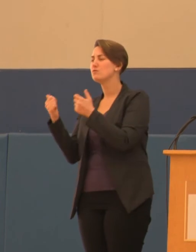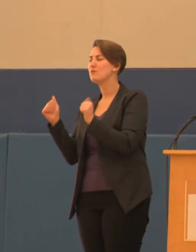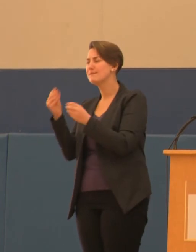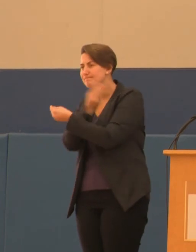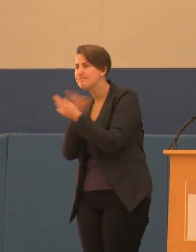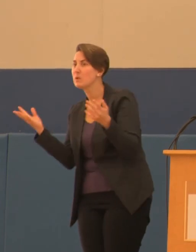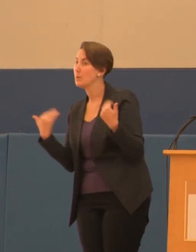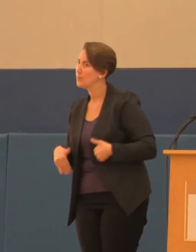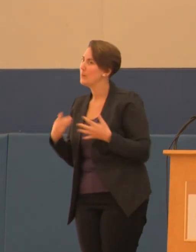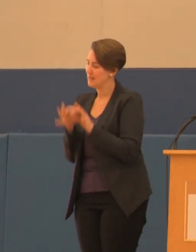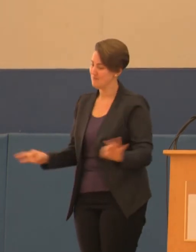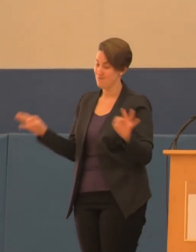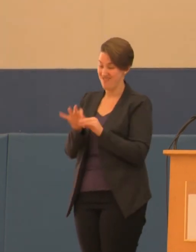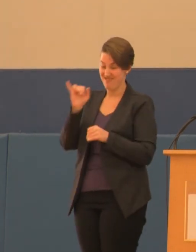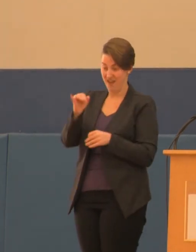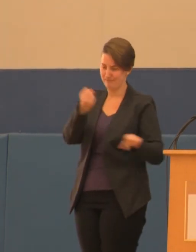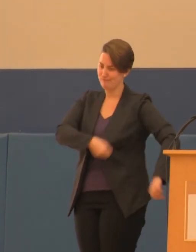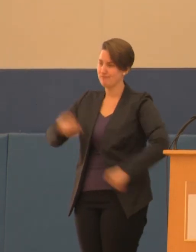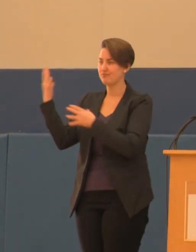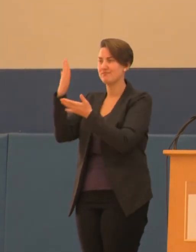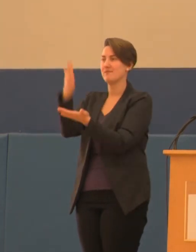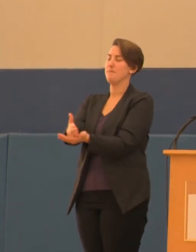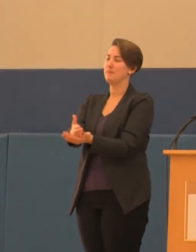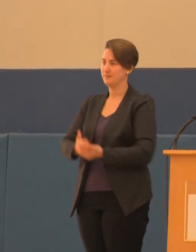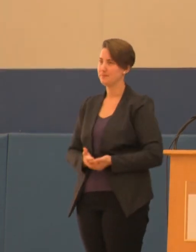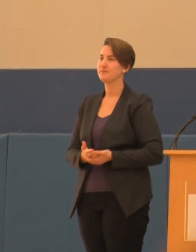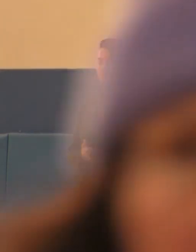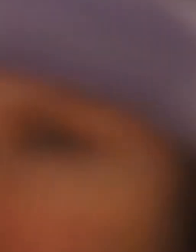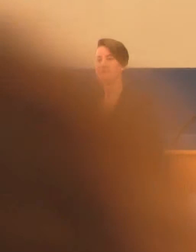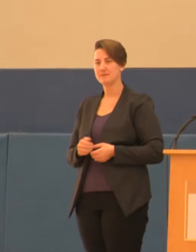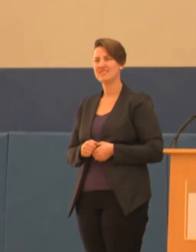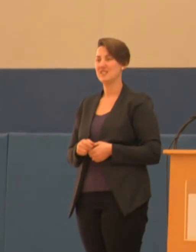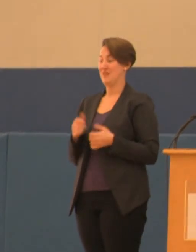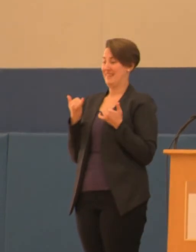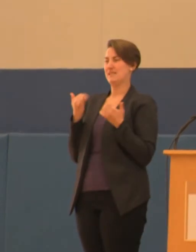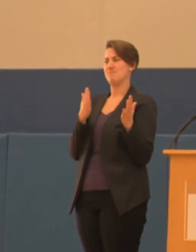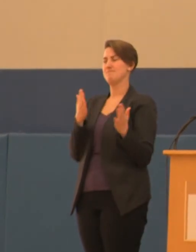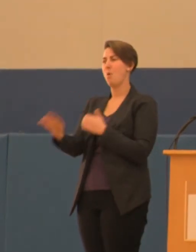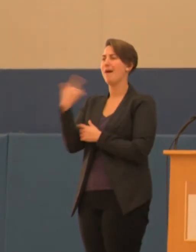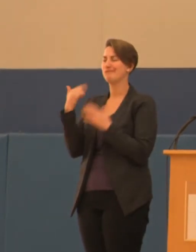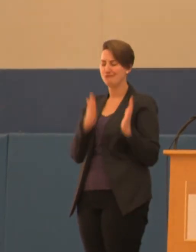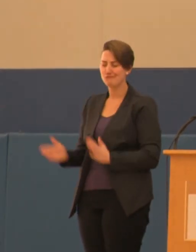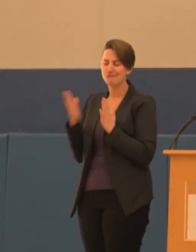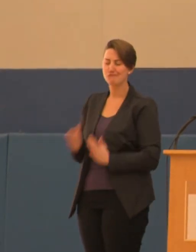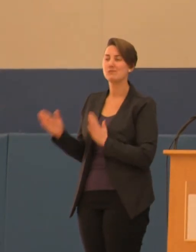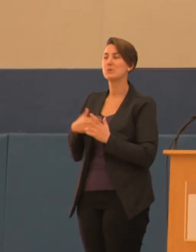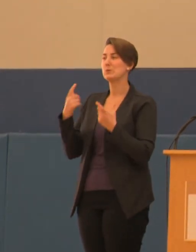important it is that we do that. As I was preparing to come here this morning, I was watching